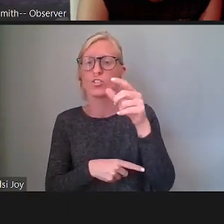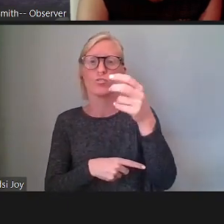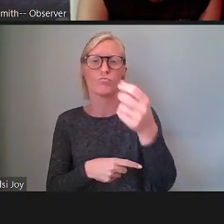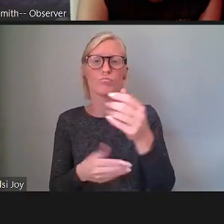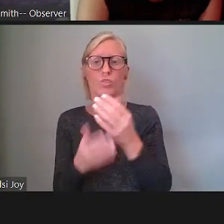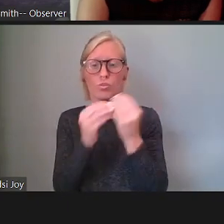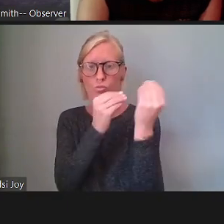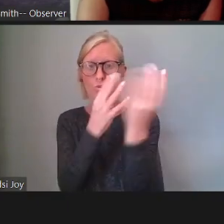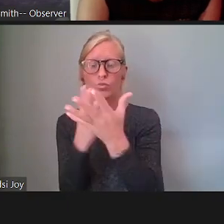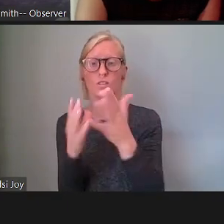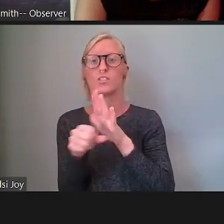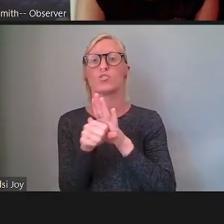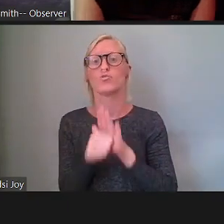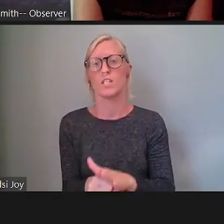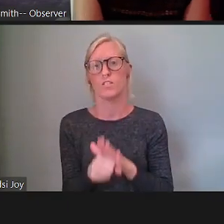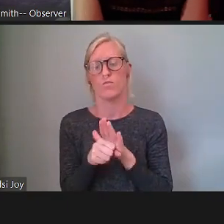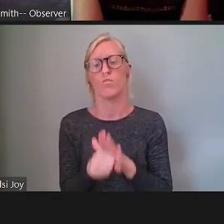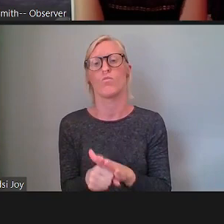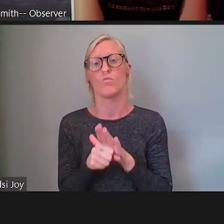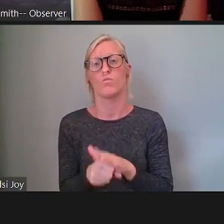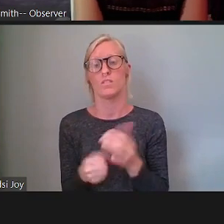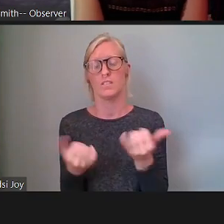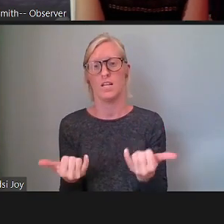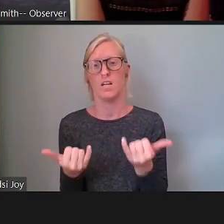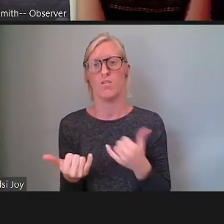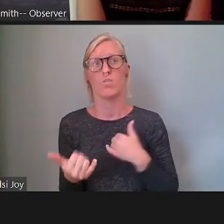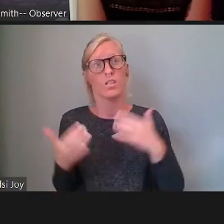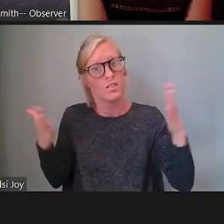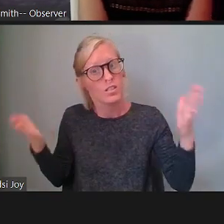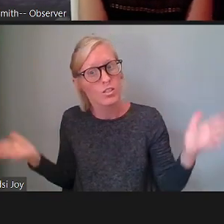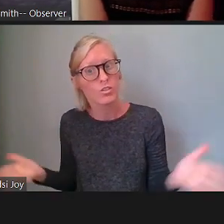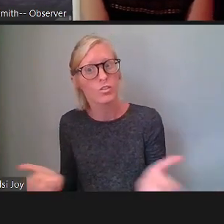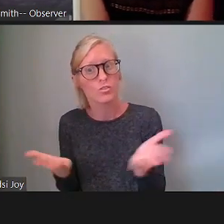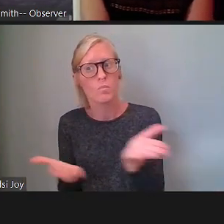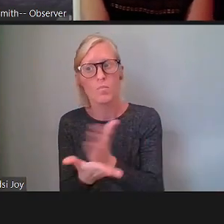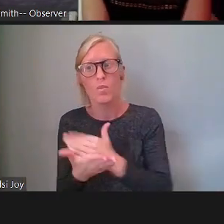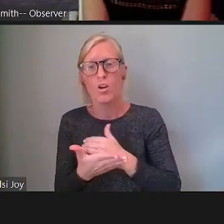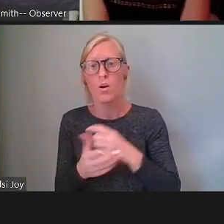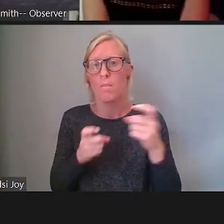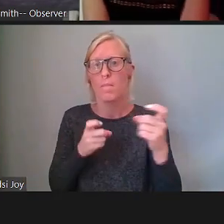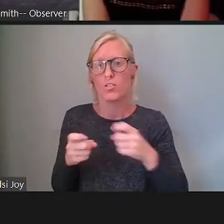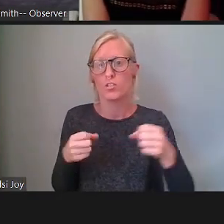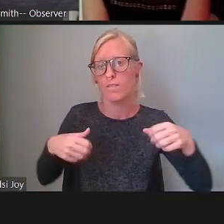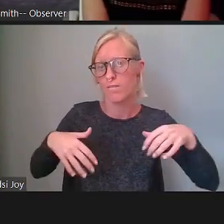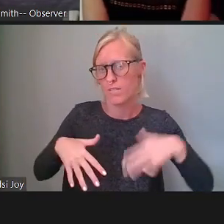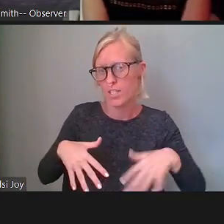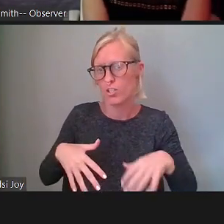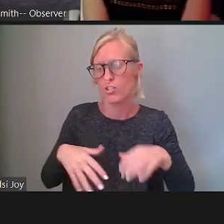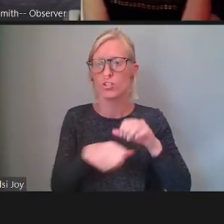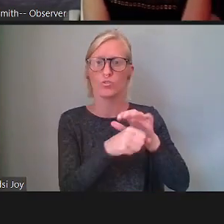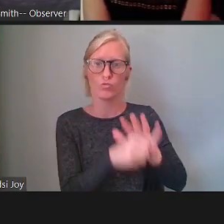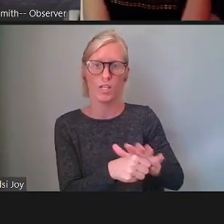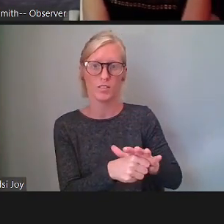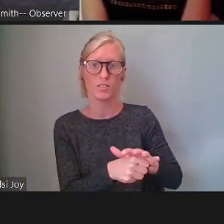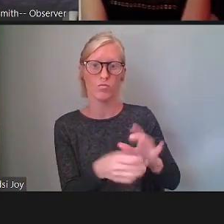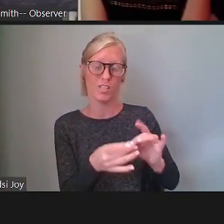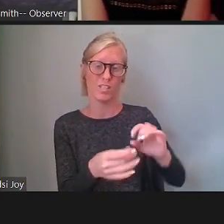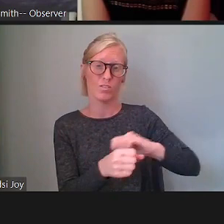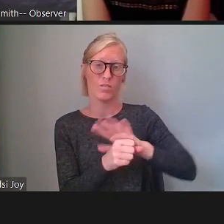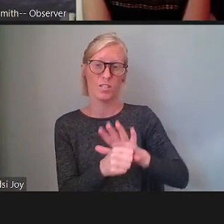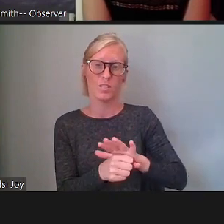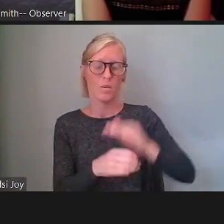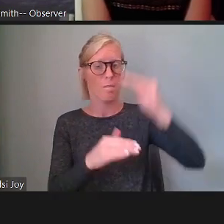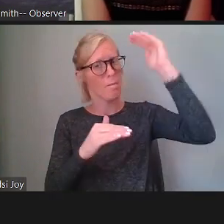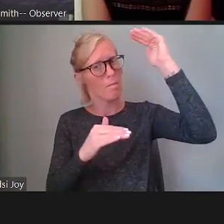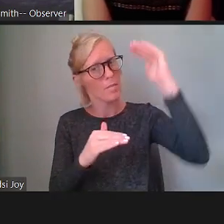moment in time. So we would really encourage as well, as part of managing fear and stress in COVID-19, to